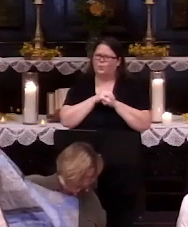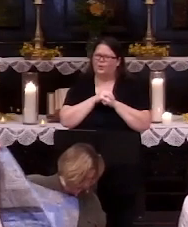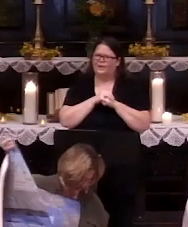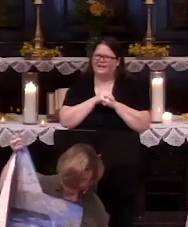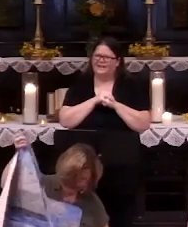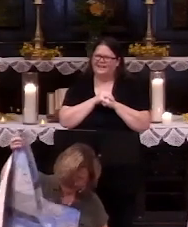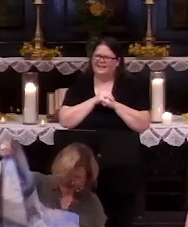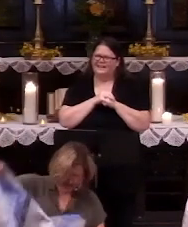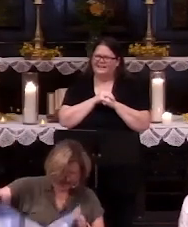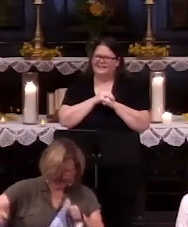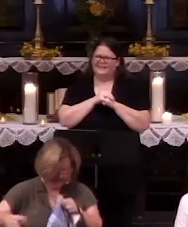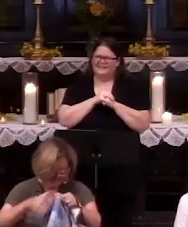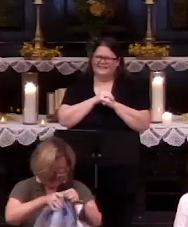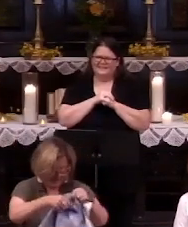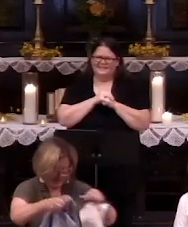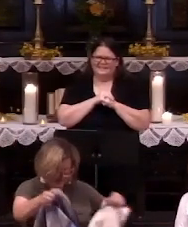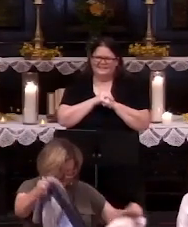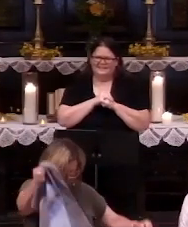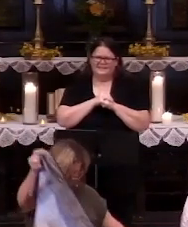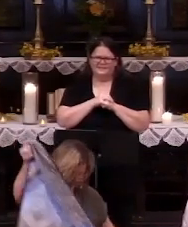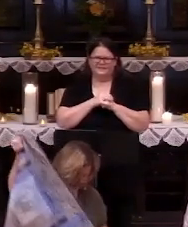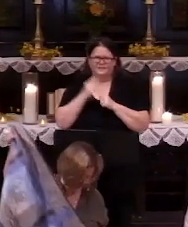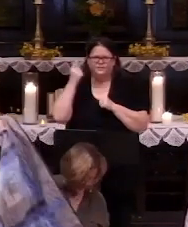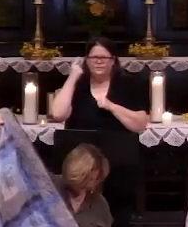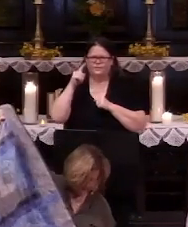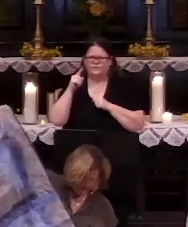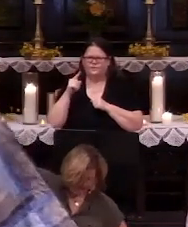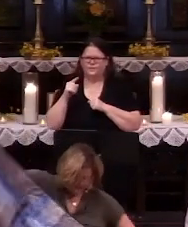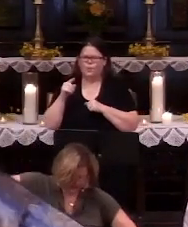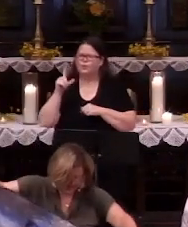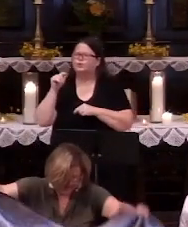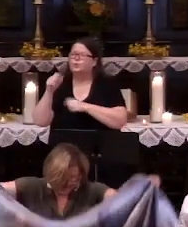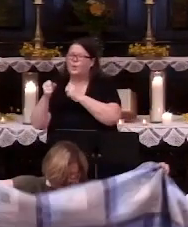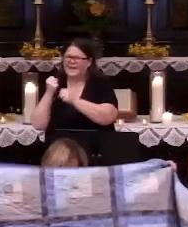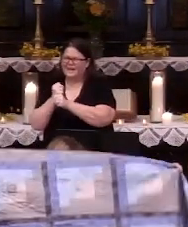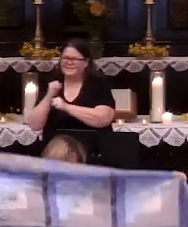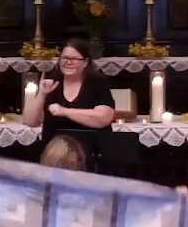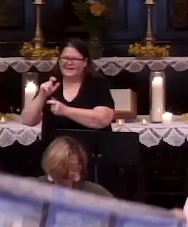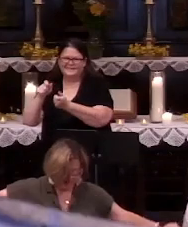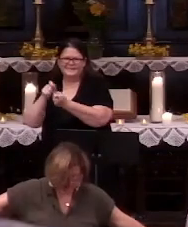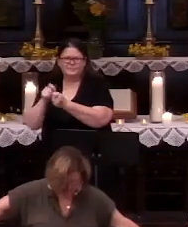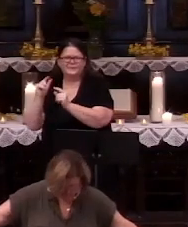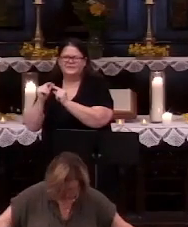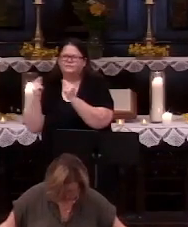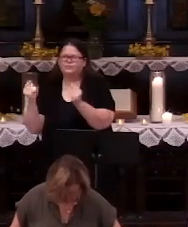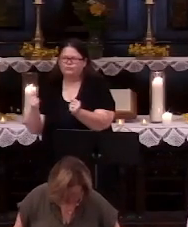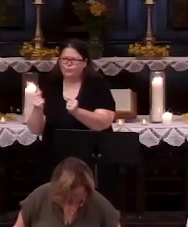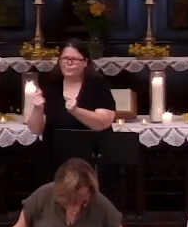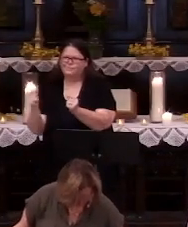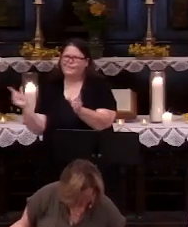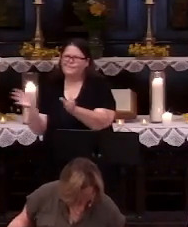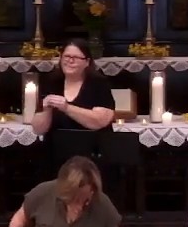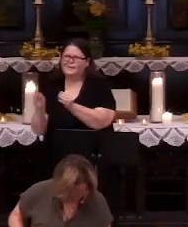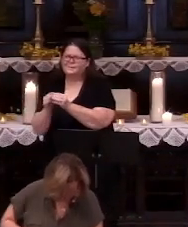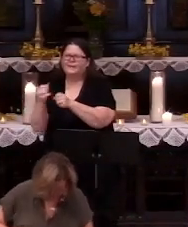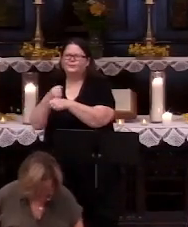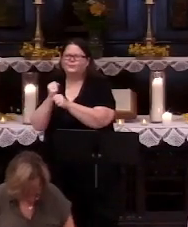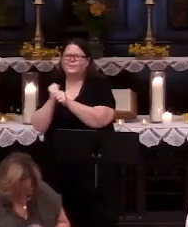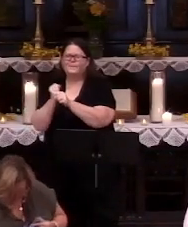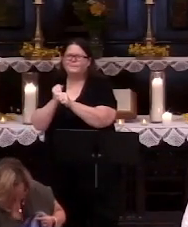And for 20 years, this group has gotten together to make quilts,